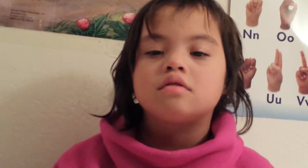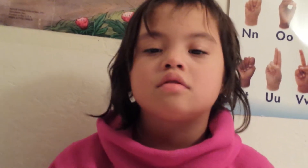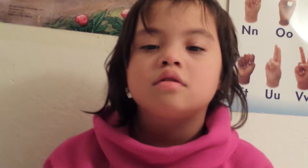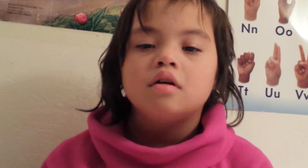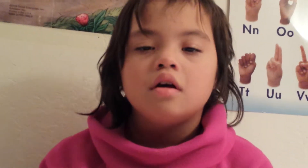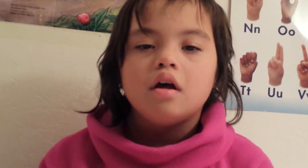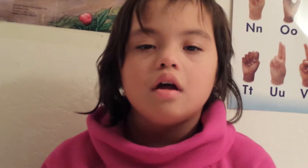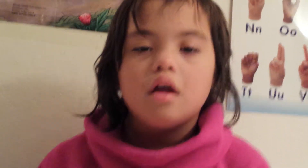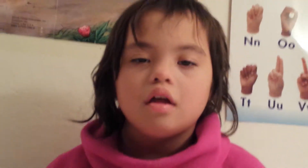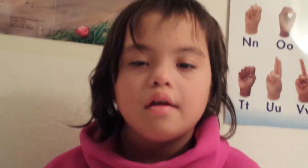Huh?